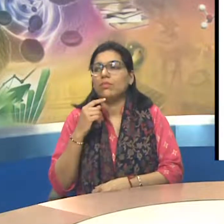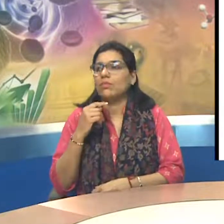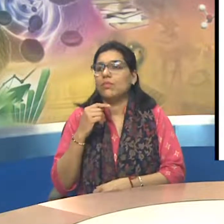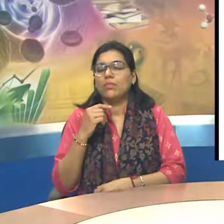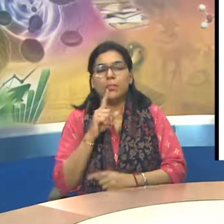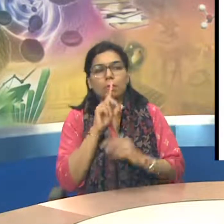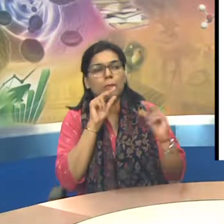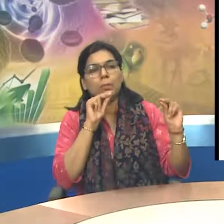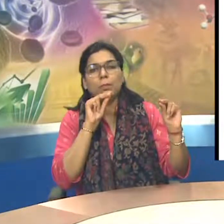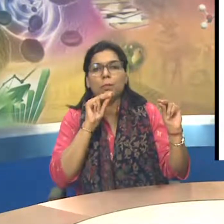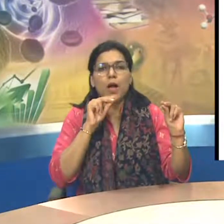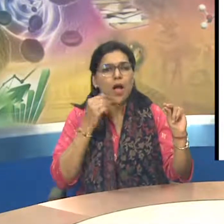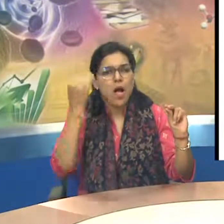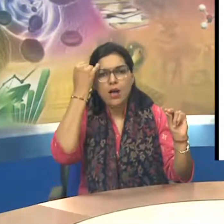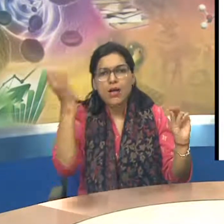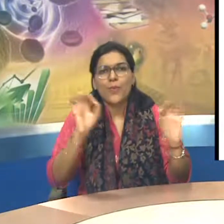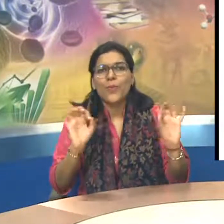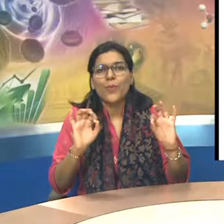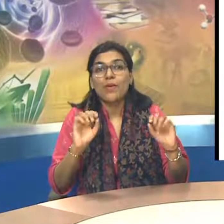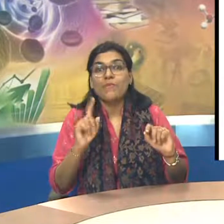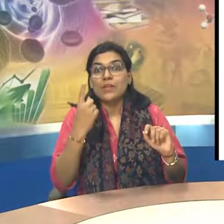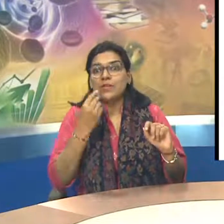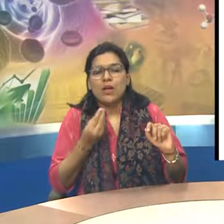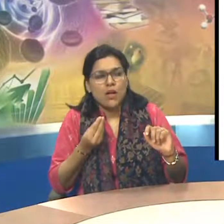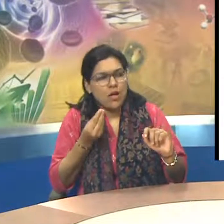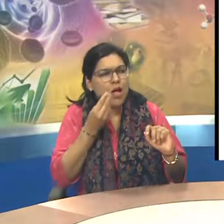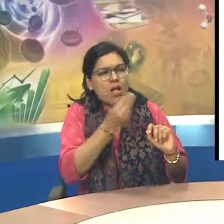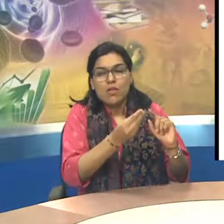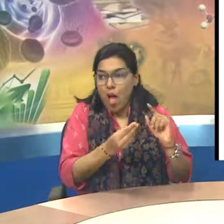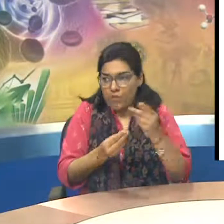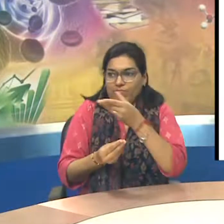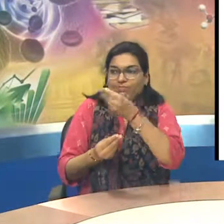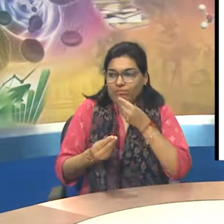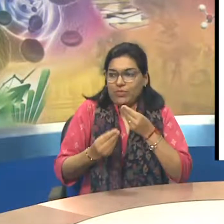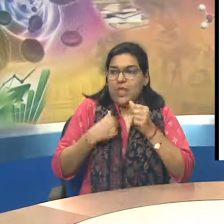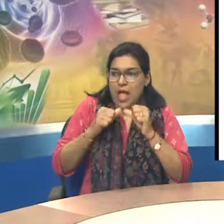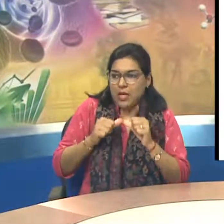element in the process of